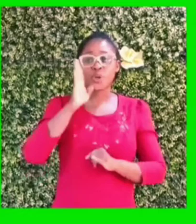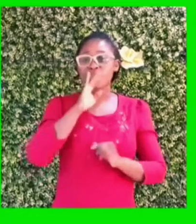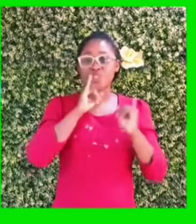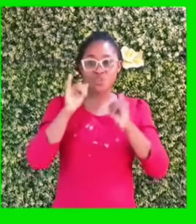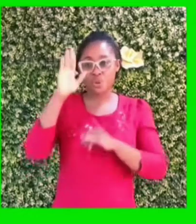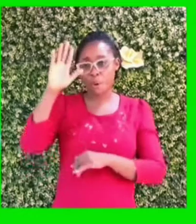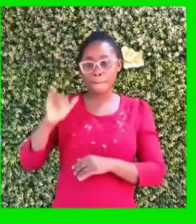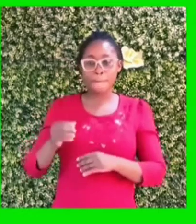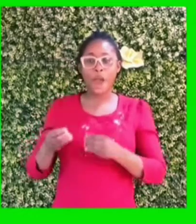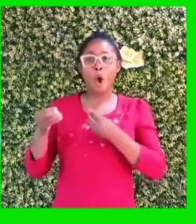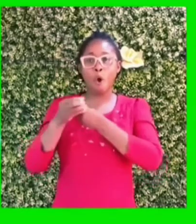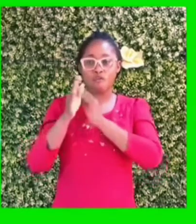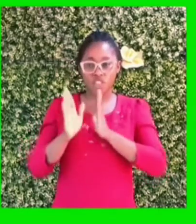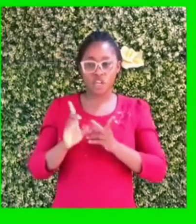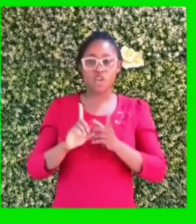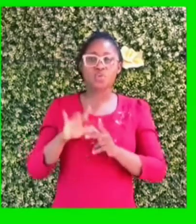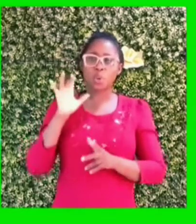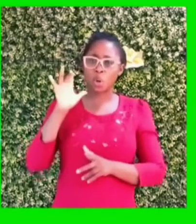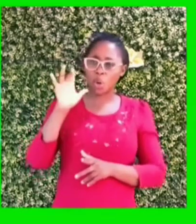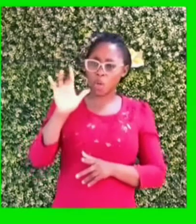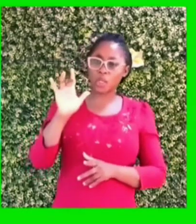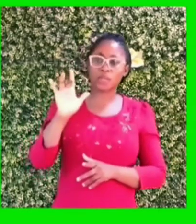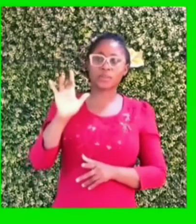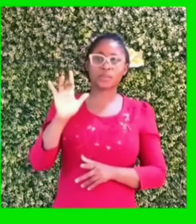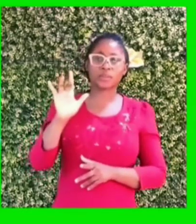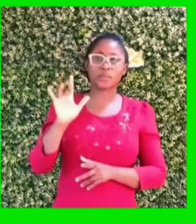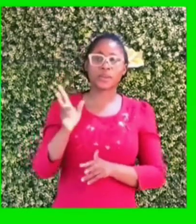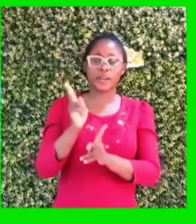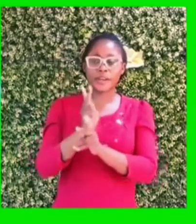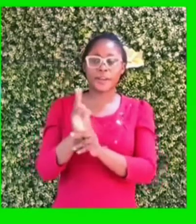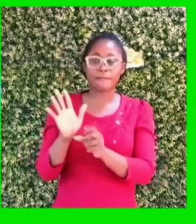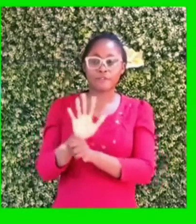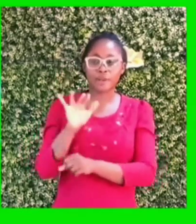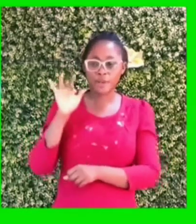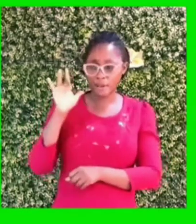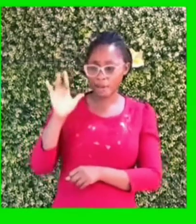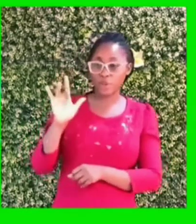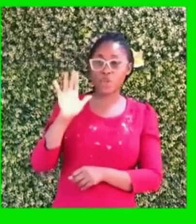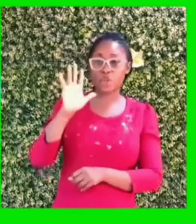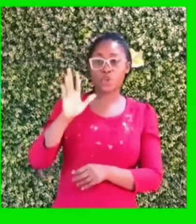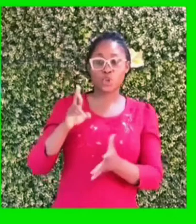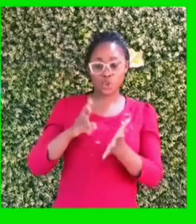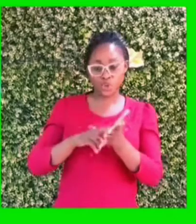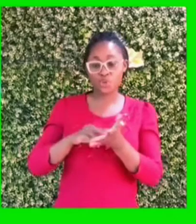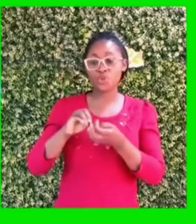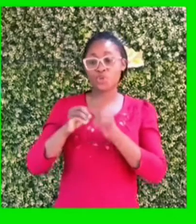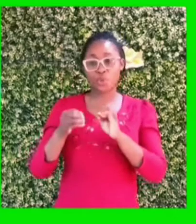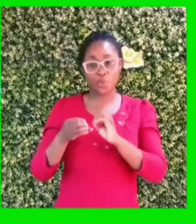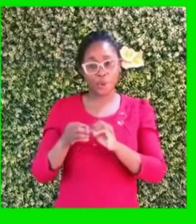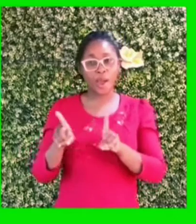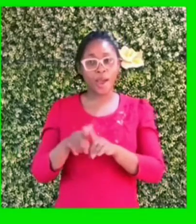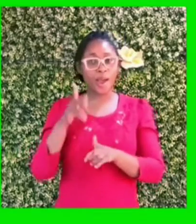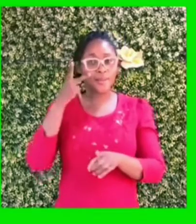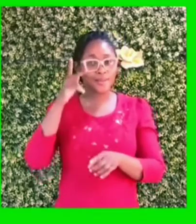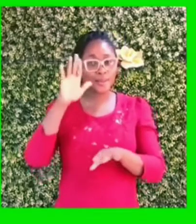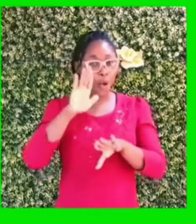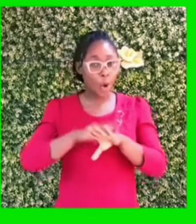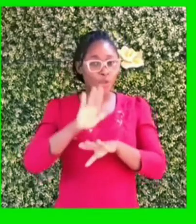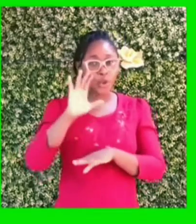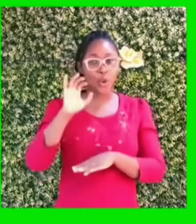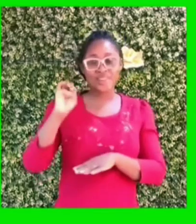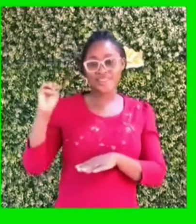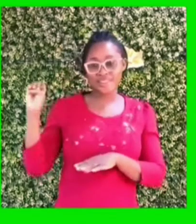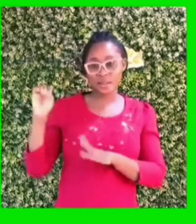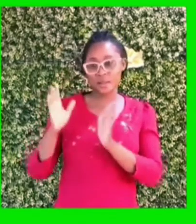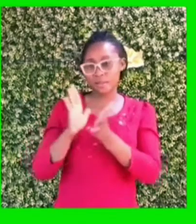be instructed by the officials to log in. Carefully key in your registration number as seen on your